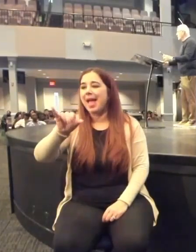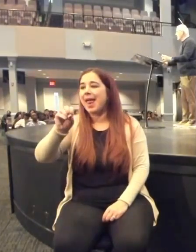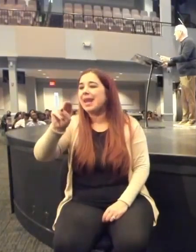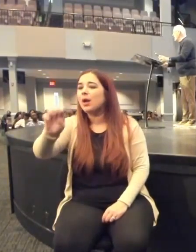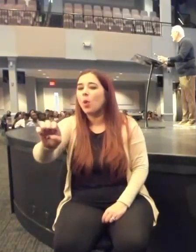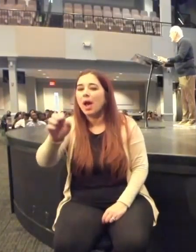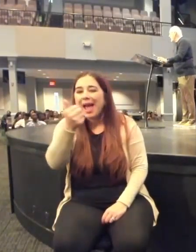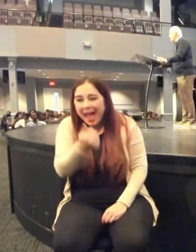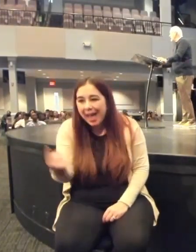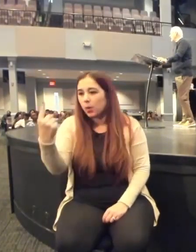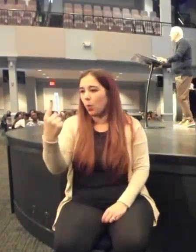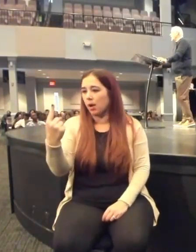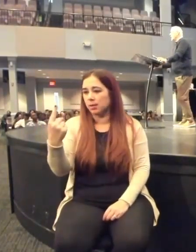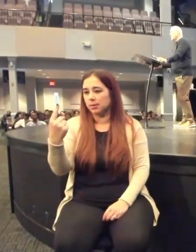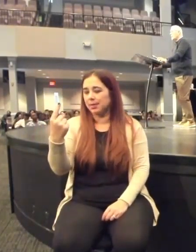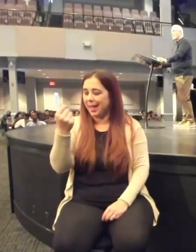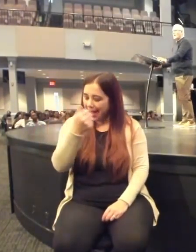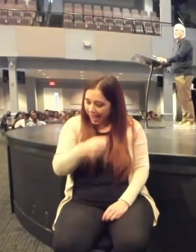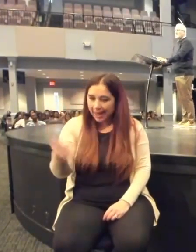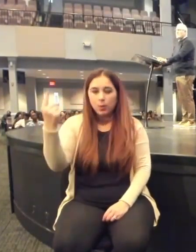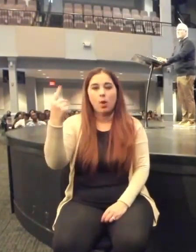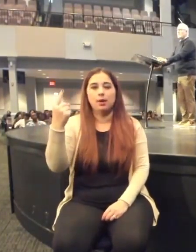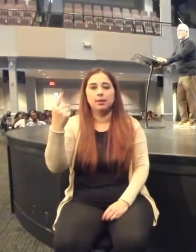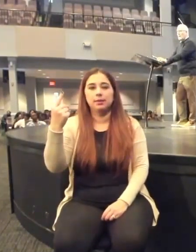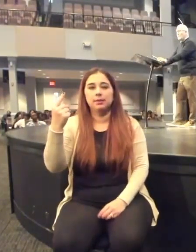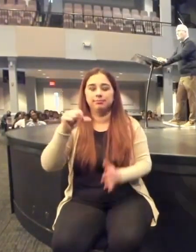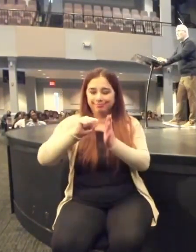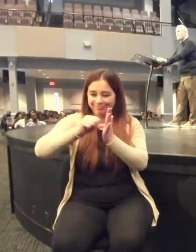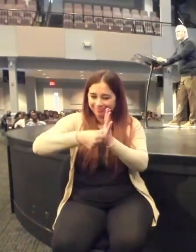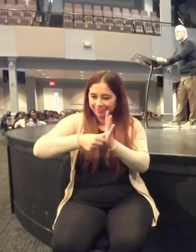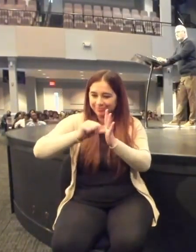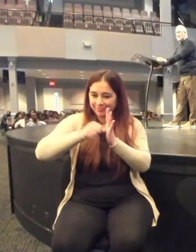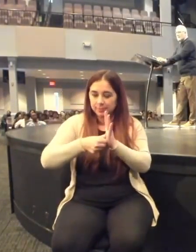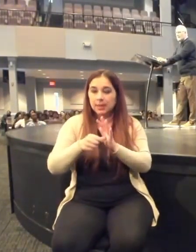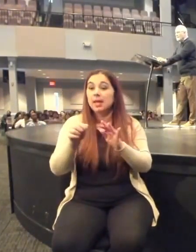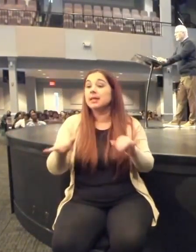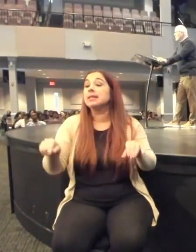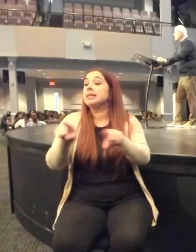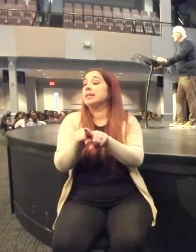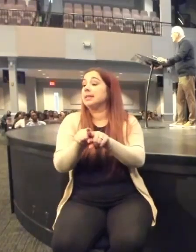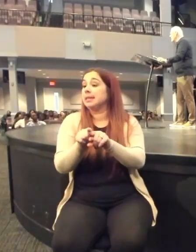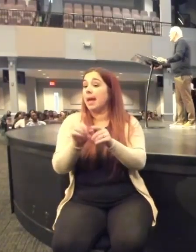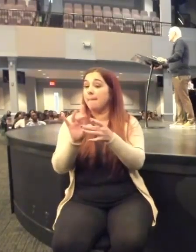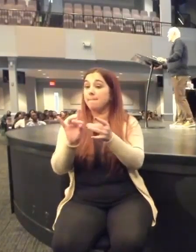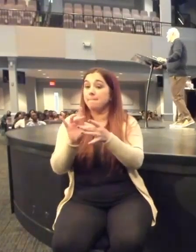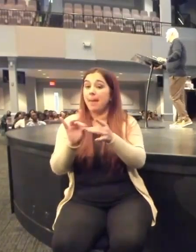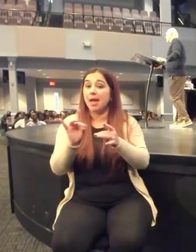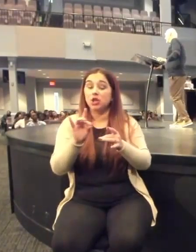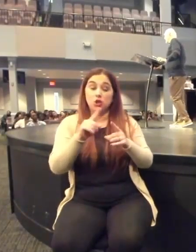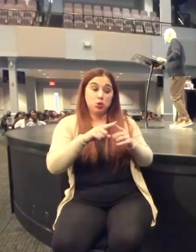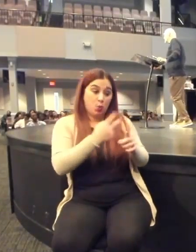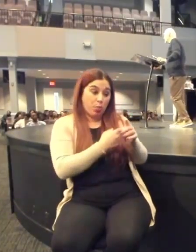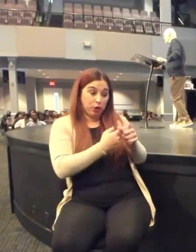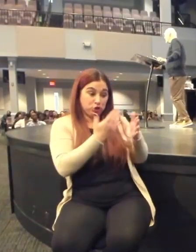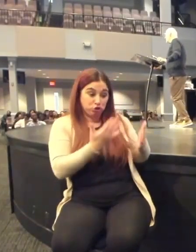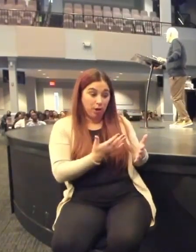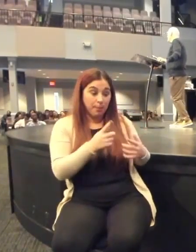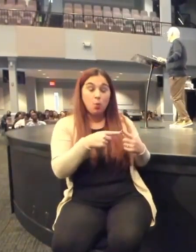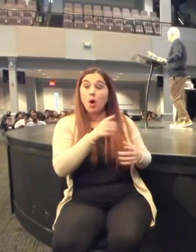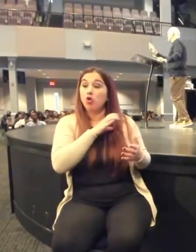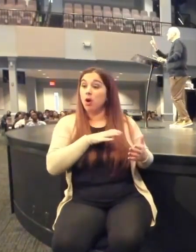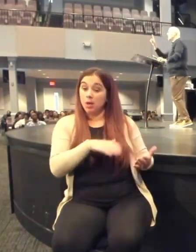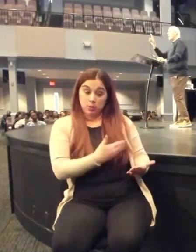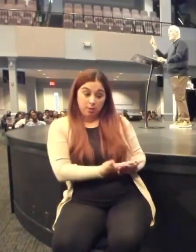anyone, anyone, anyone. So the same message that was given to the shepherds when Christ was born,